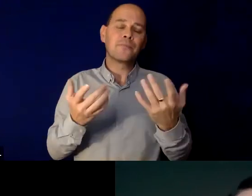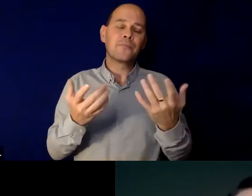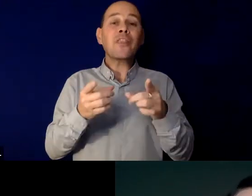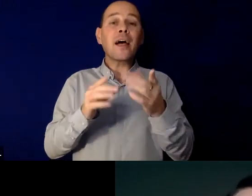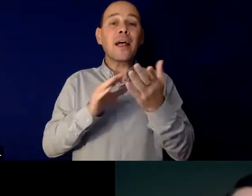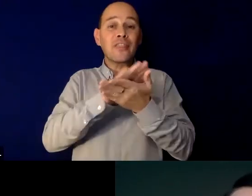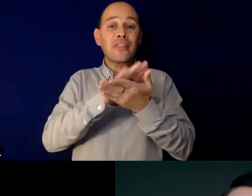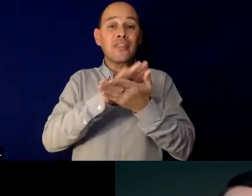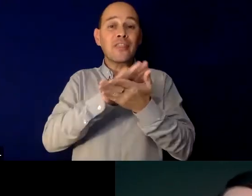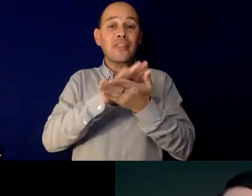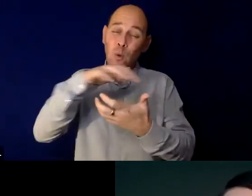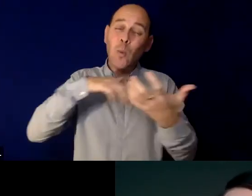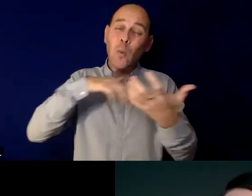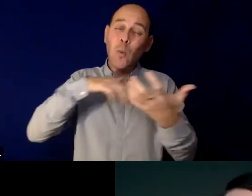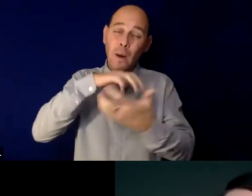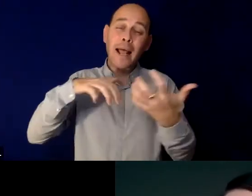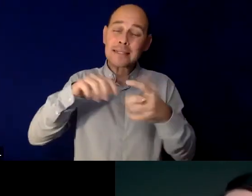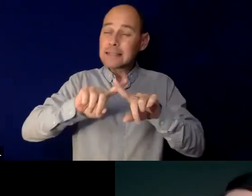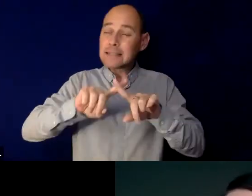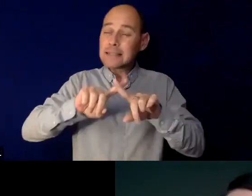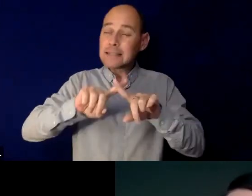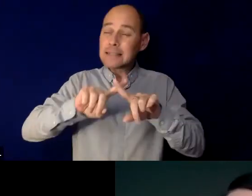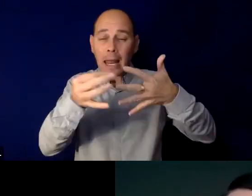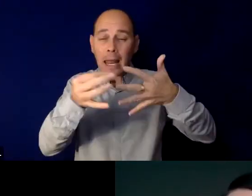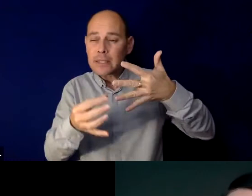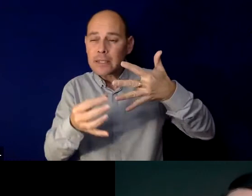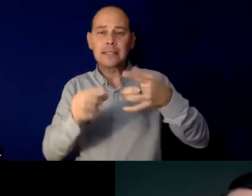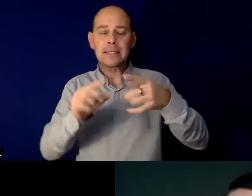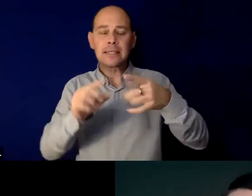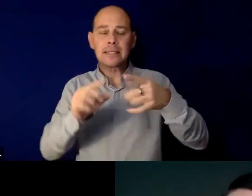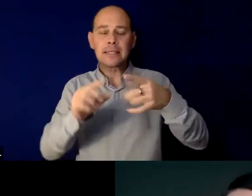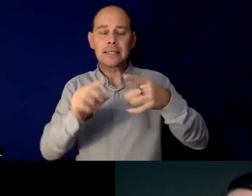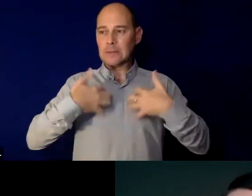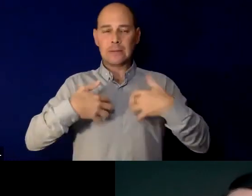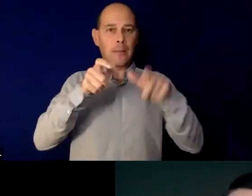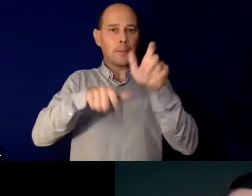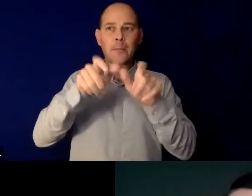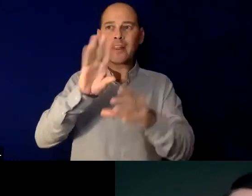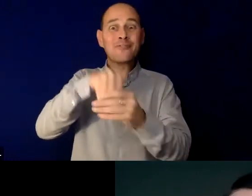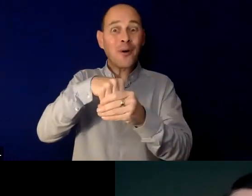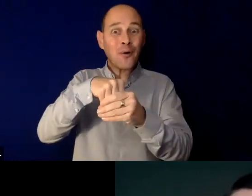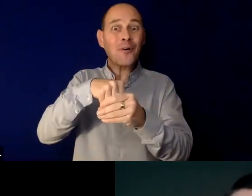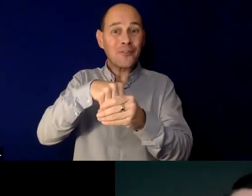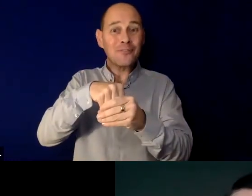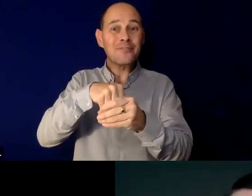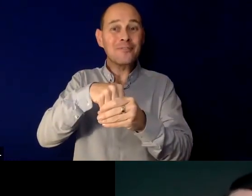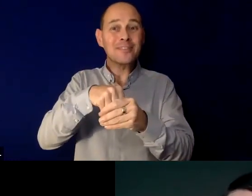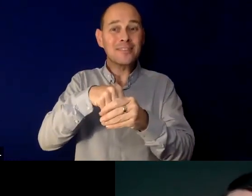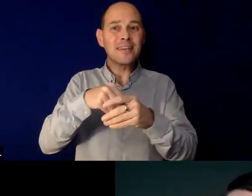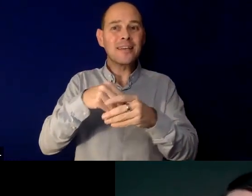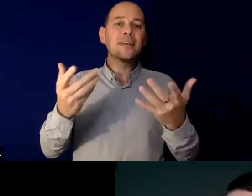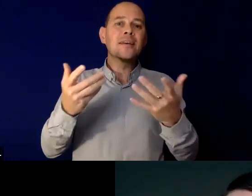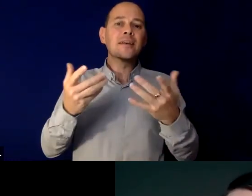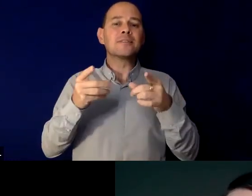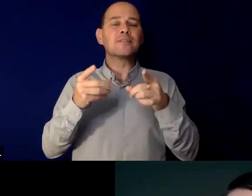the complication of all the different elements and all the different stakeholders involved in these processes, and actually the difference it can make with these